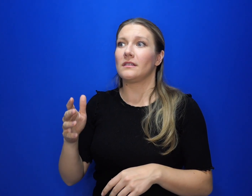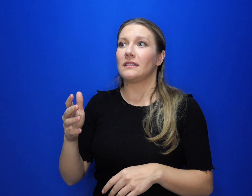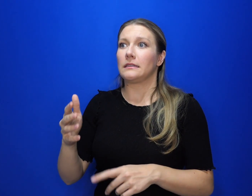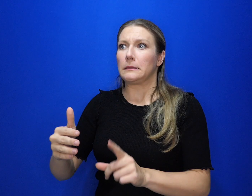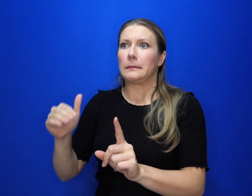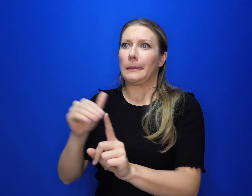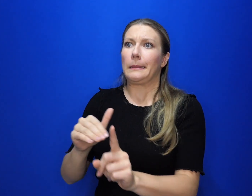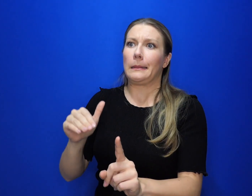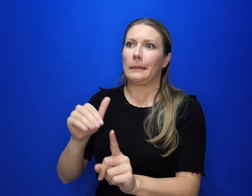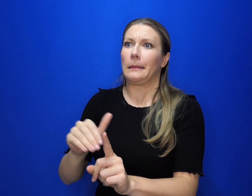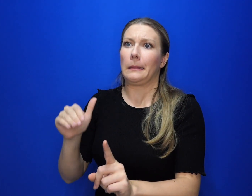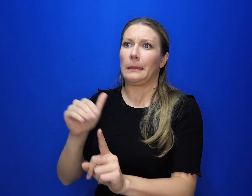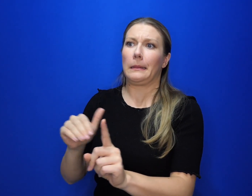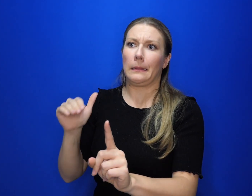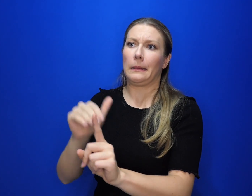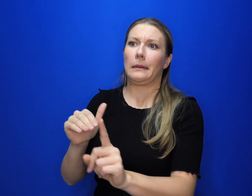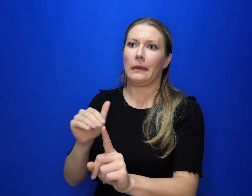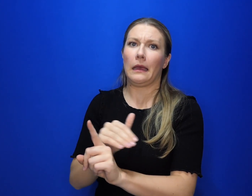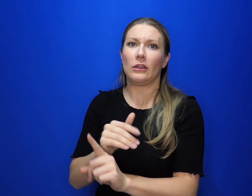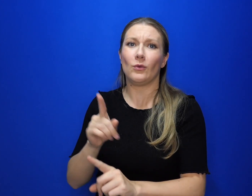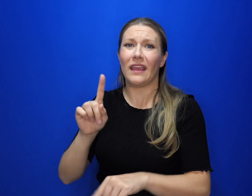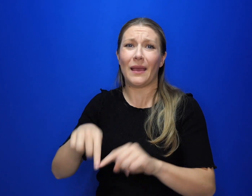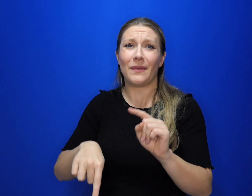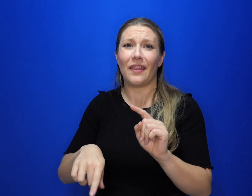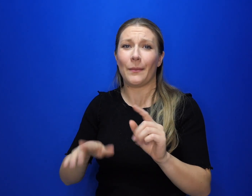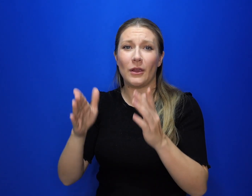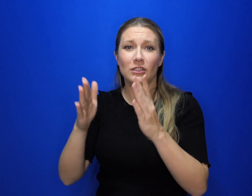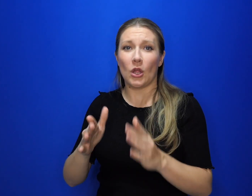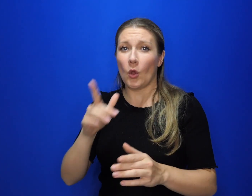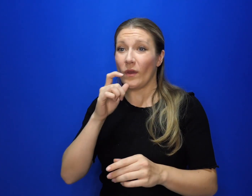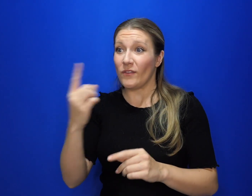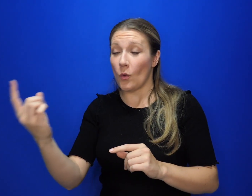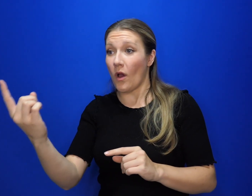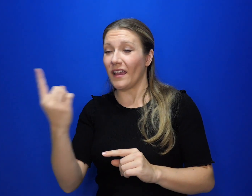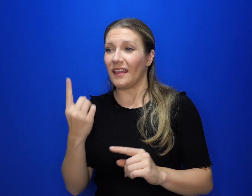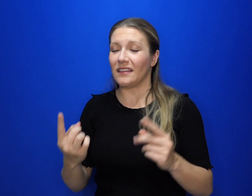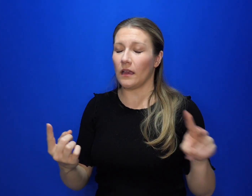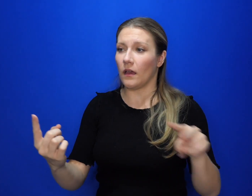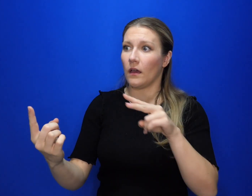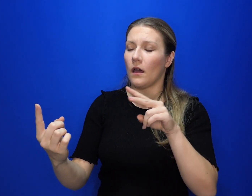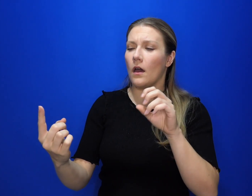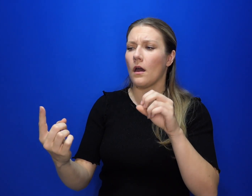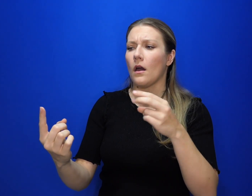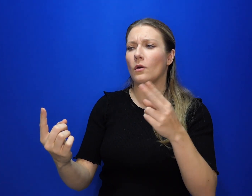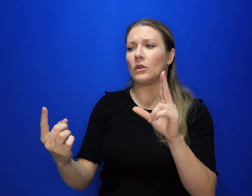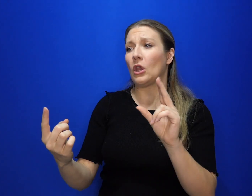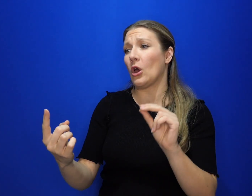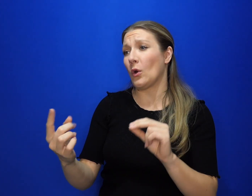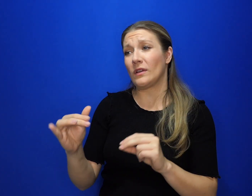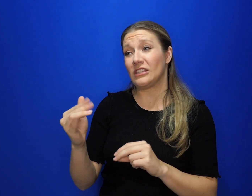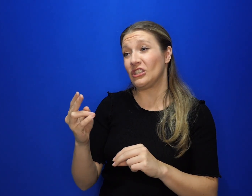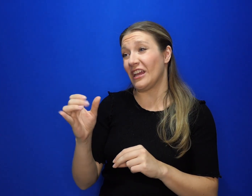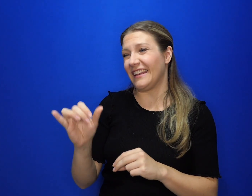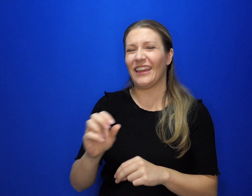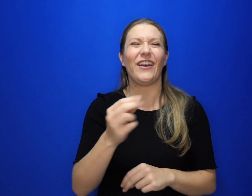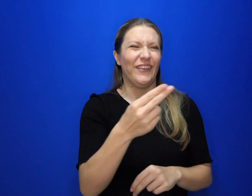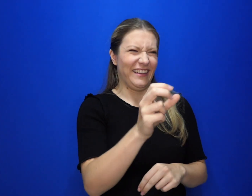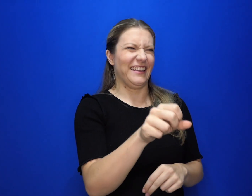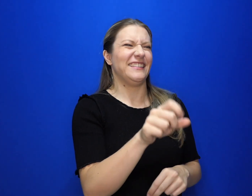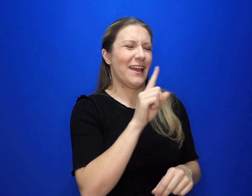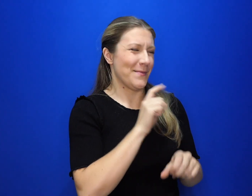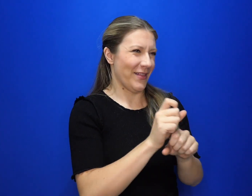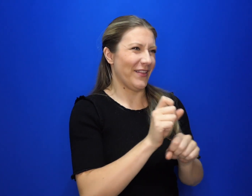can't be the person that when you walk in the front door, they look up and they go, oh God, it's Jenny. You know what I mean? Oh, right. Oh, yes. She's here.